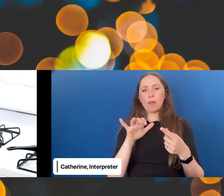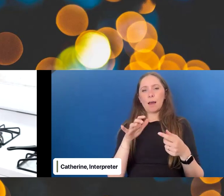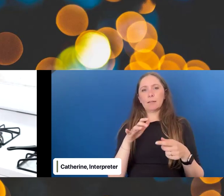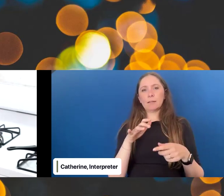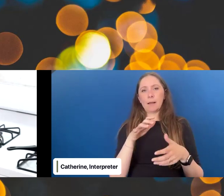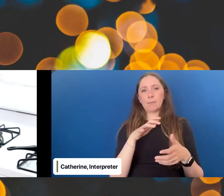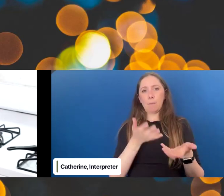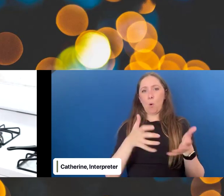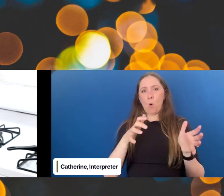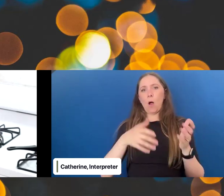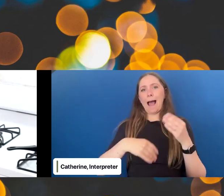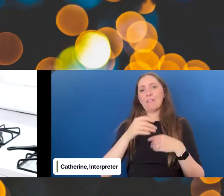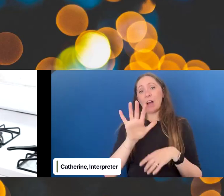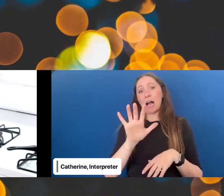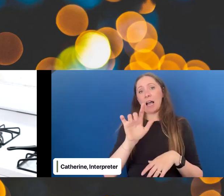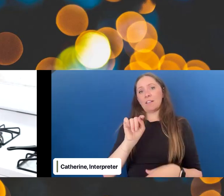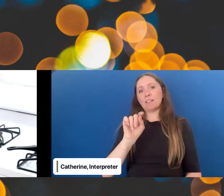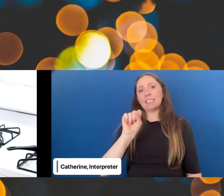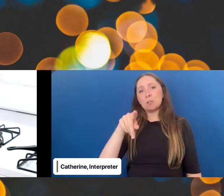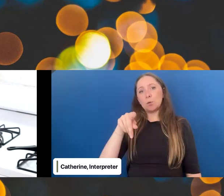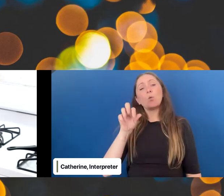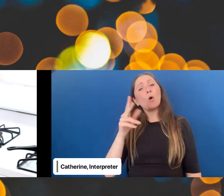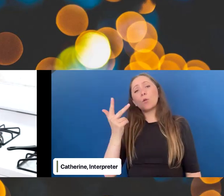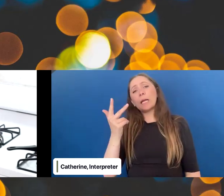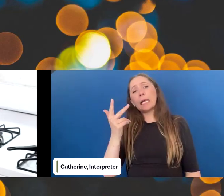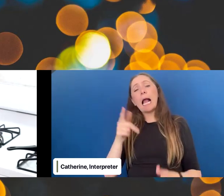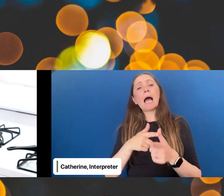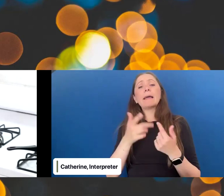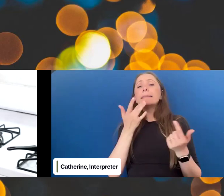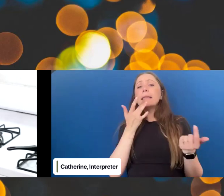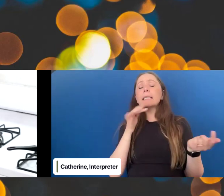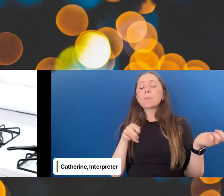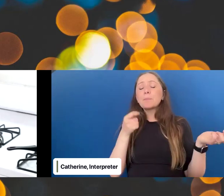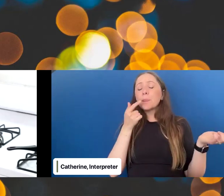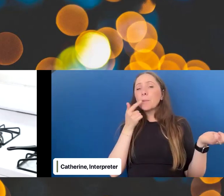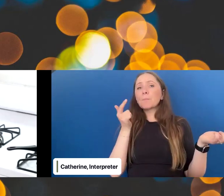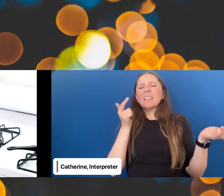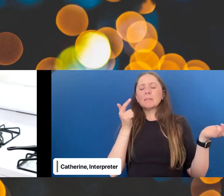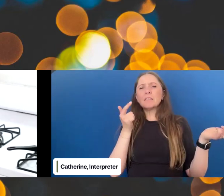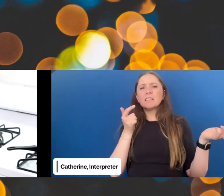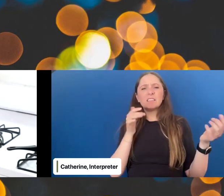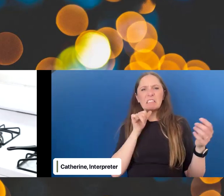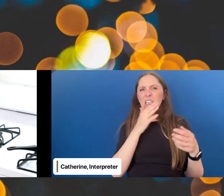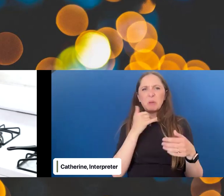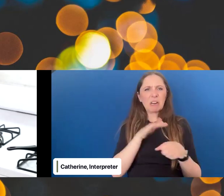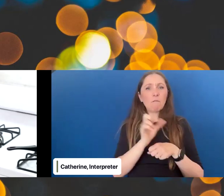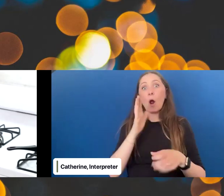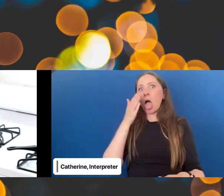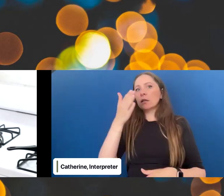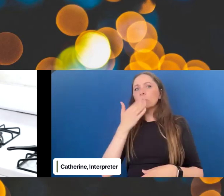5 teaspoons of sugar, or 3, and then give it a taste and see if it's too sweet or not sweet enough.